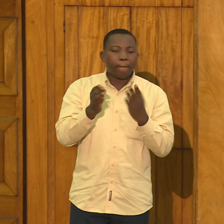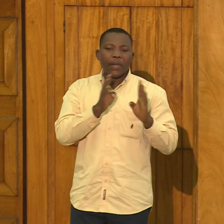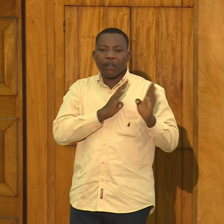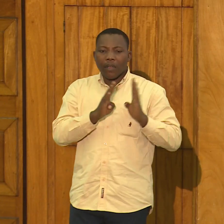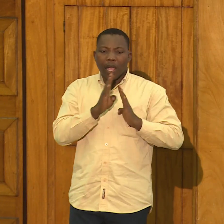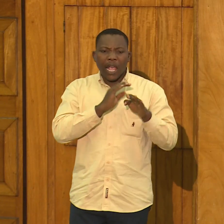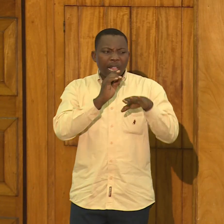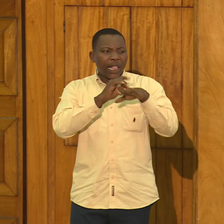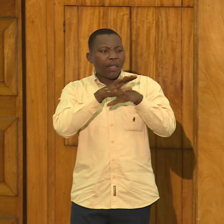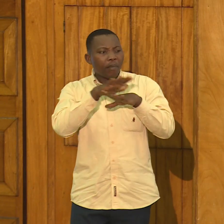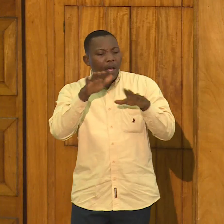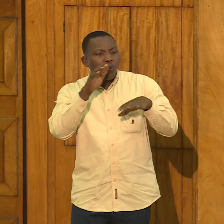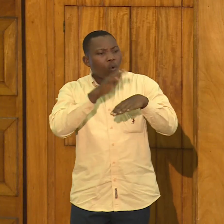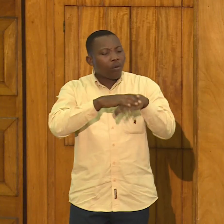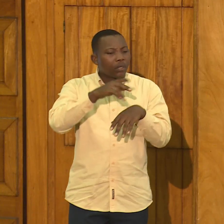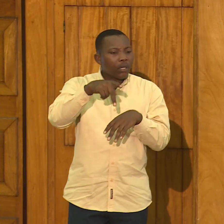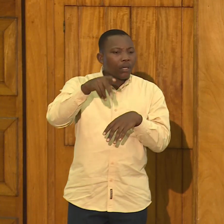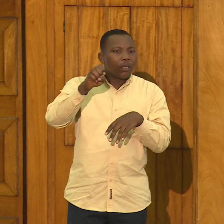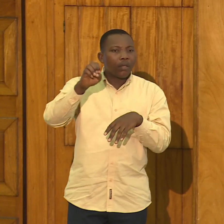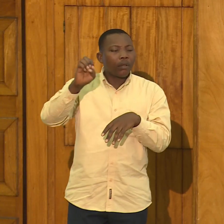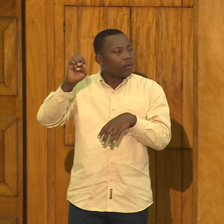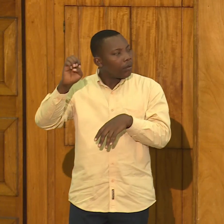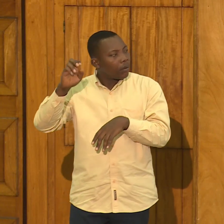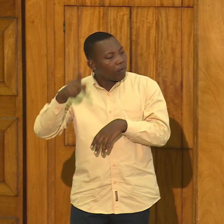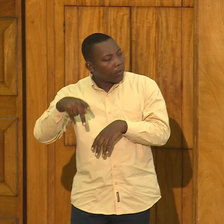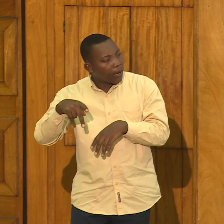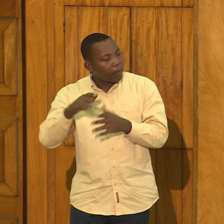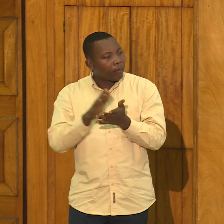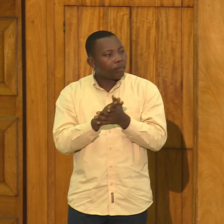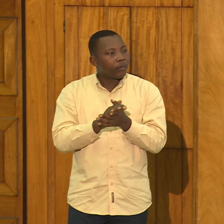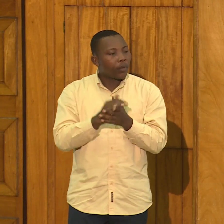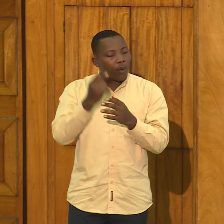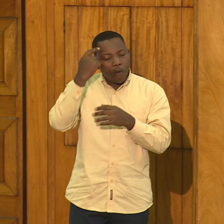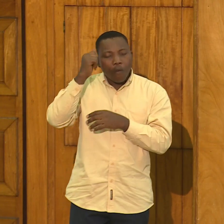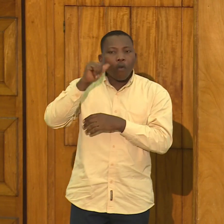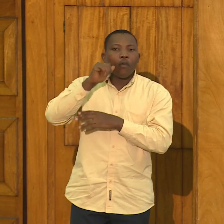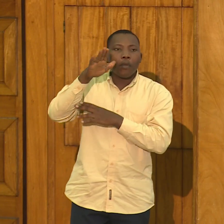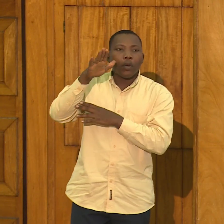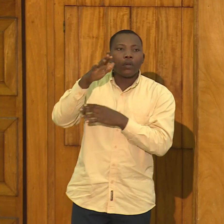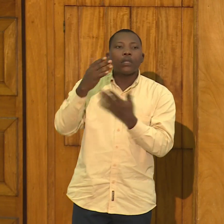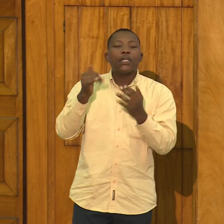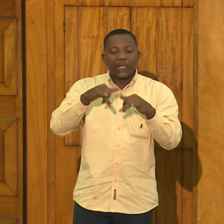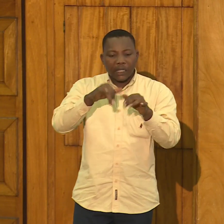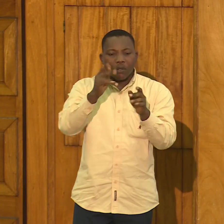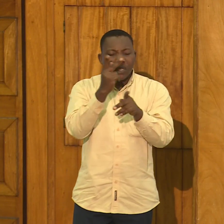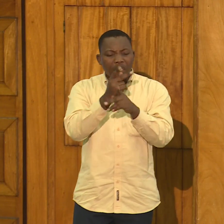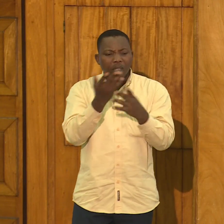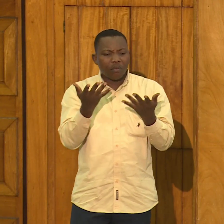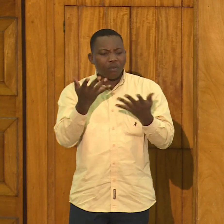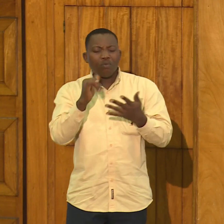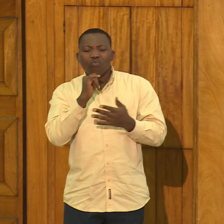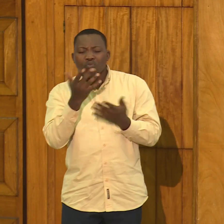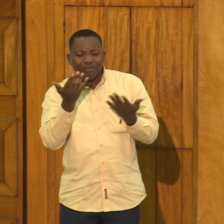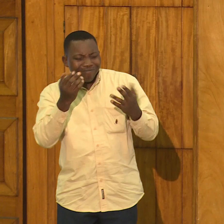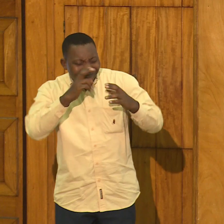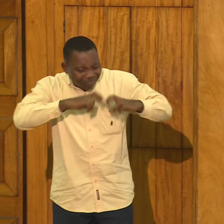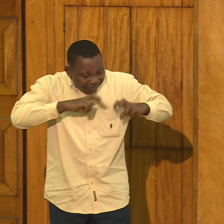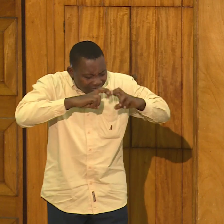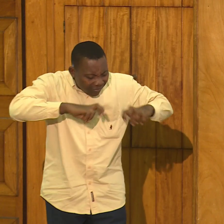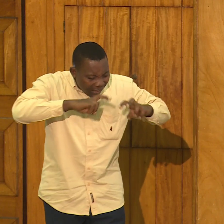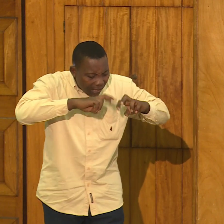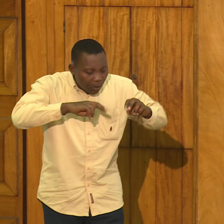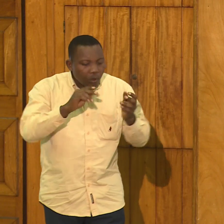and HIV testing use for female sex workers within IDP camp remains unexplored. And so it is this gap that